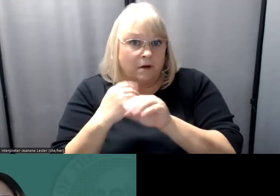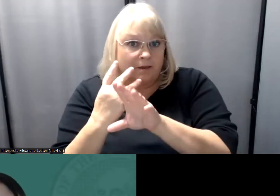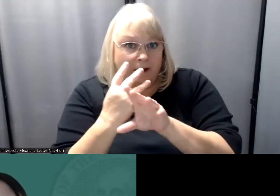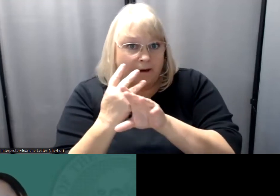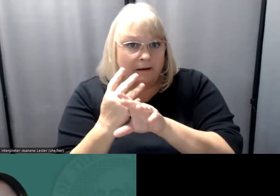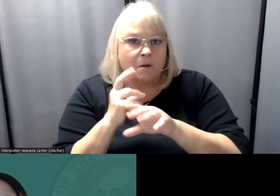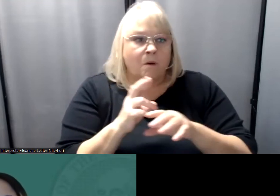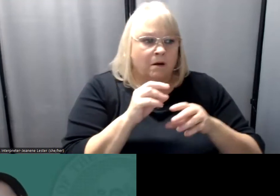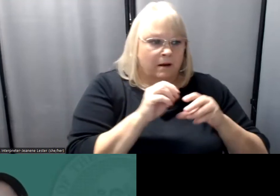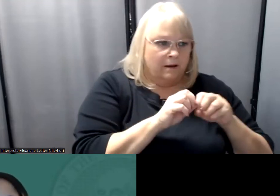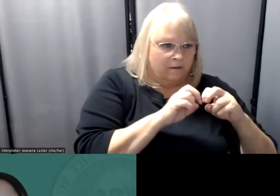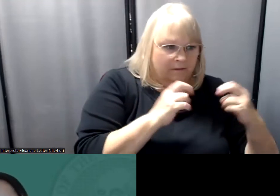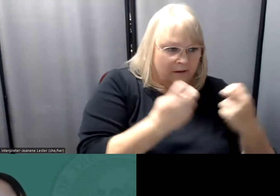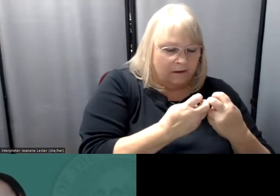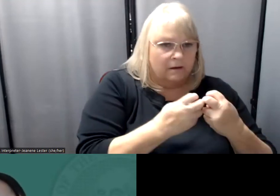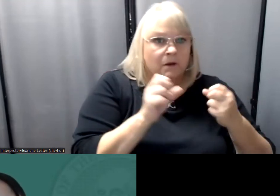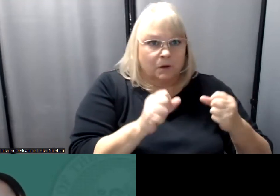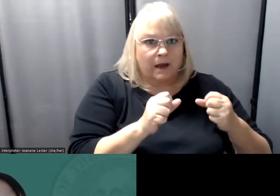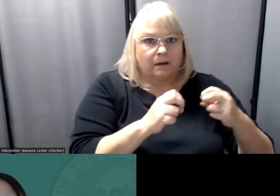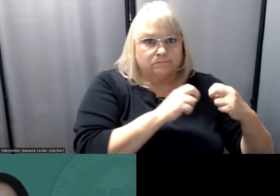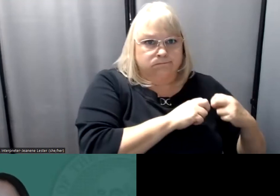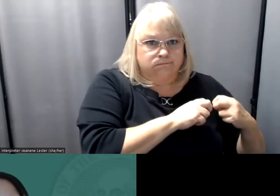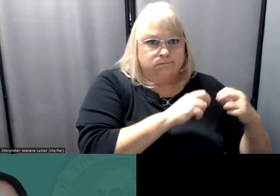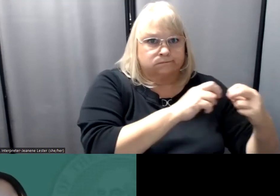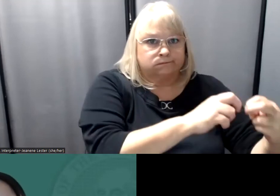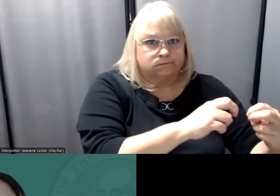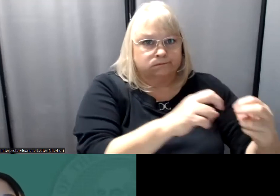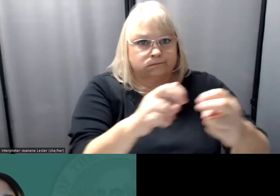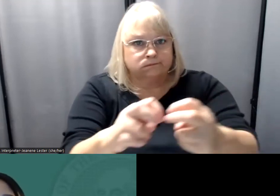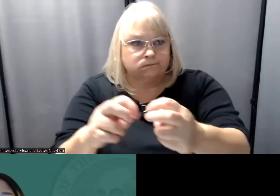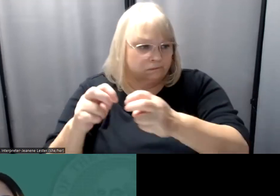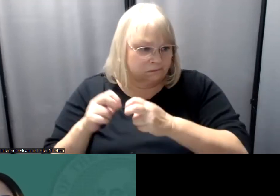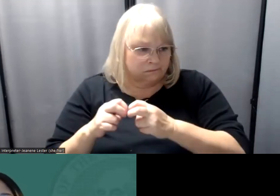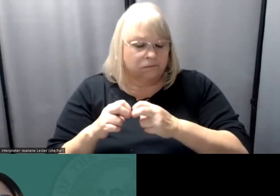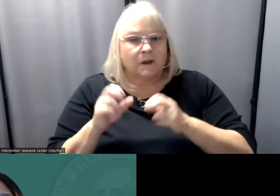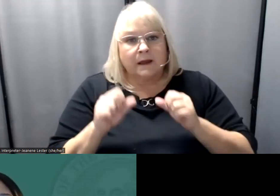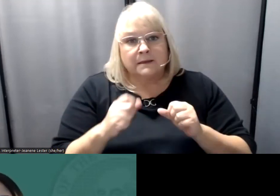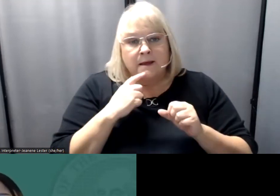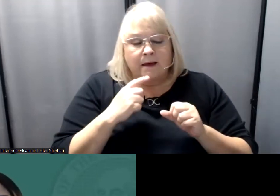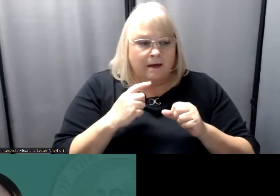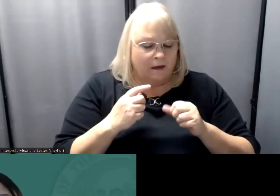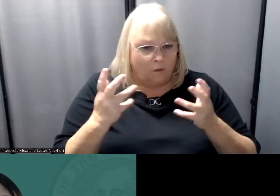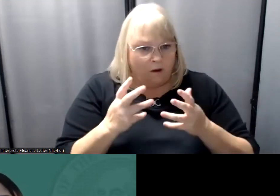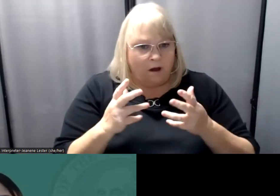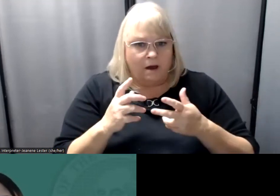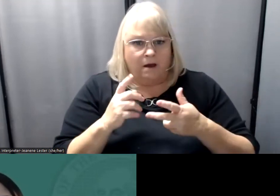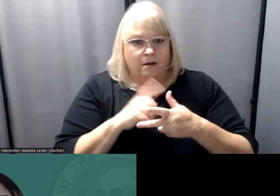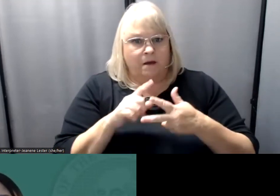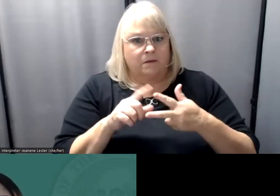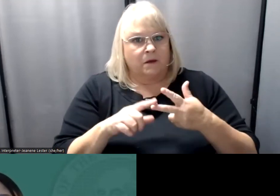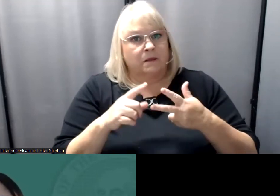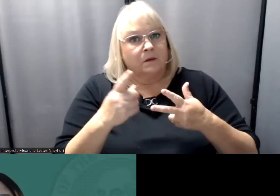small groups. What are the top 3 things that have been on your plate since we last met? Whatever question you want to ask,